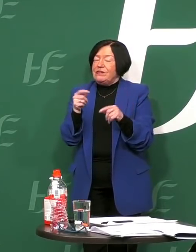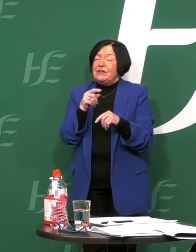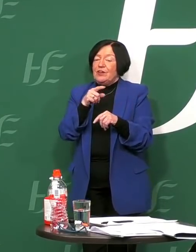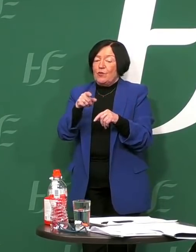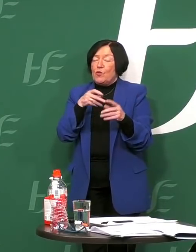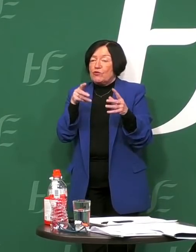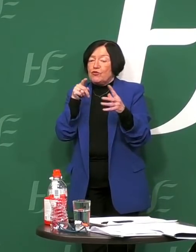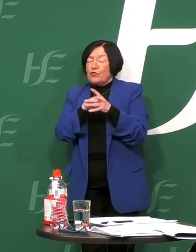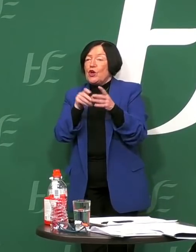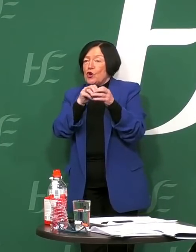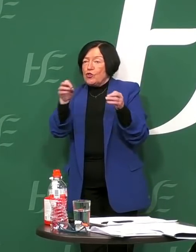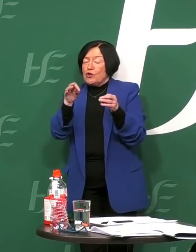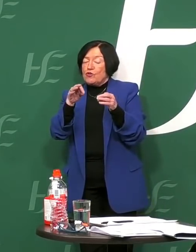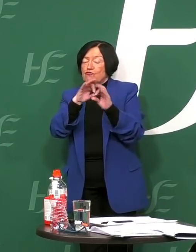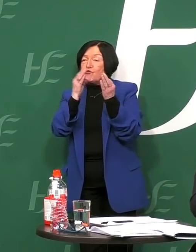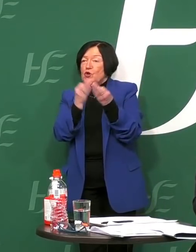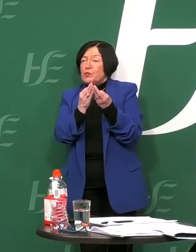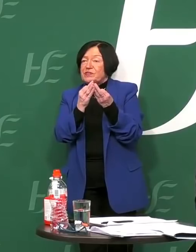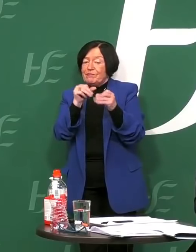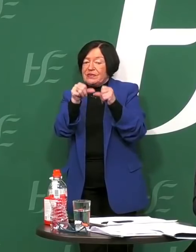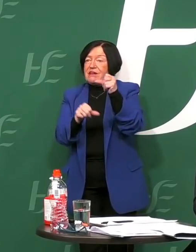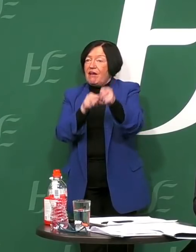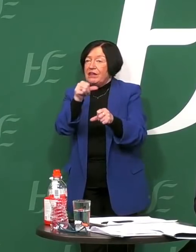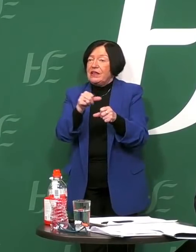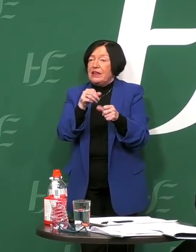through the other groups methodically in the primary programme.